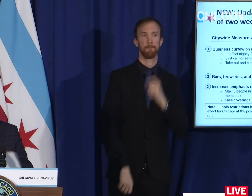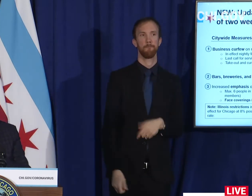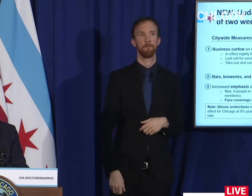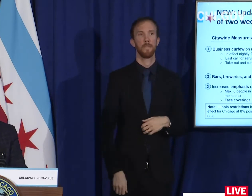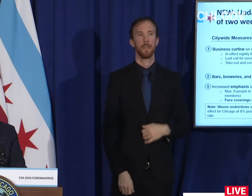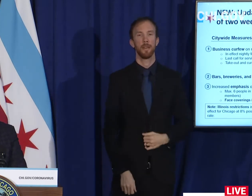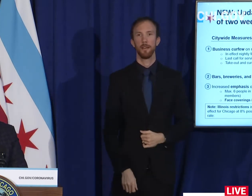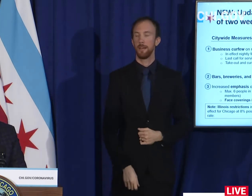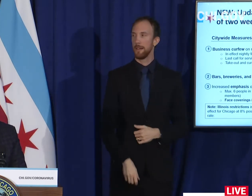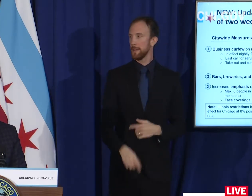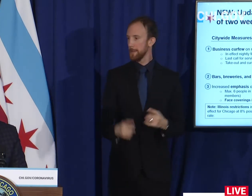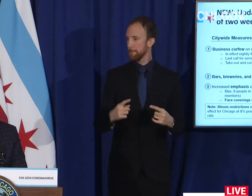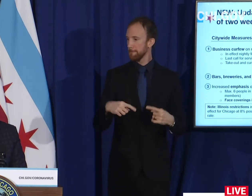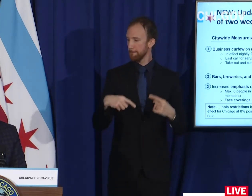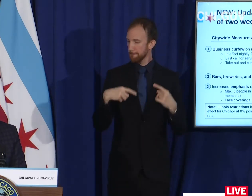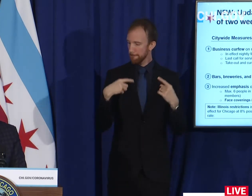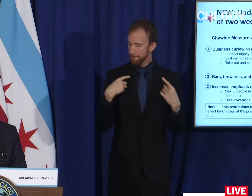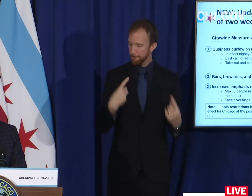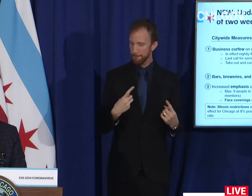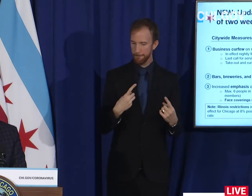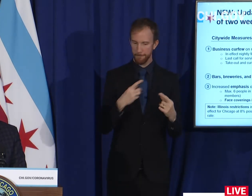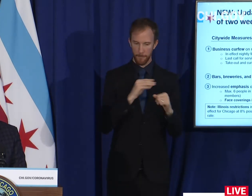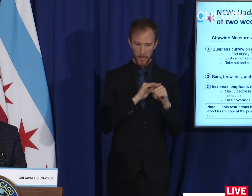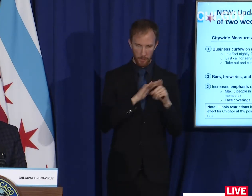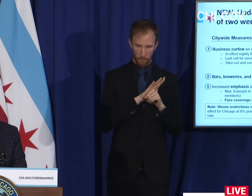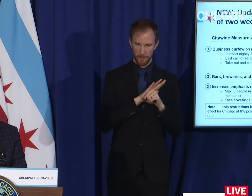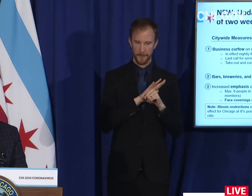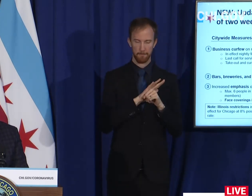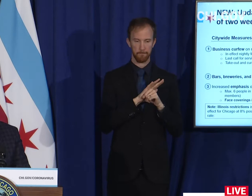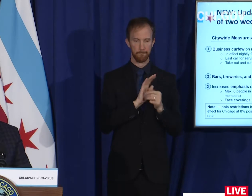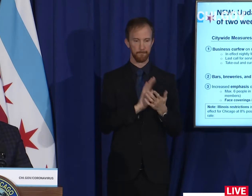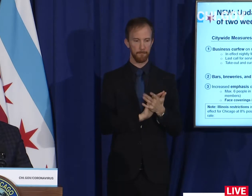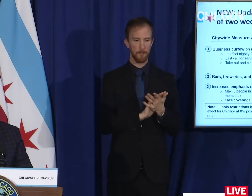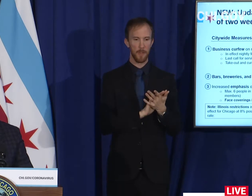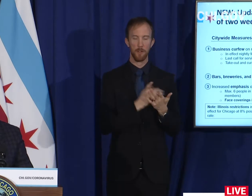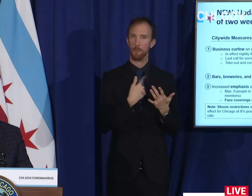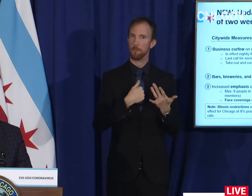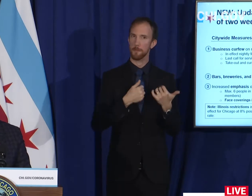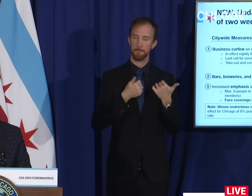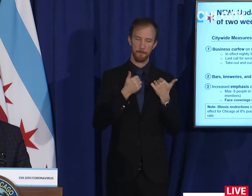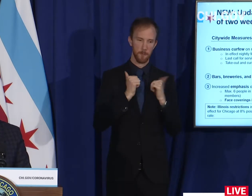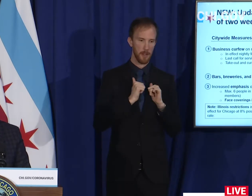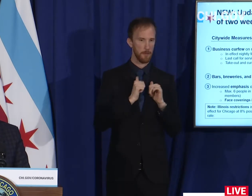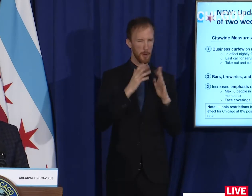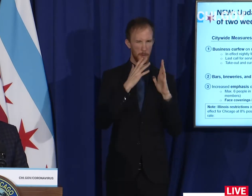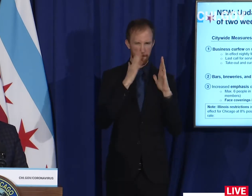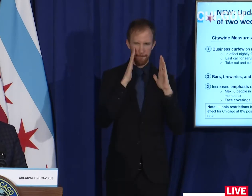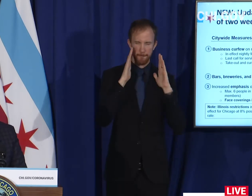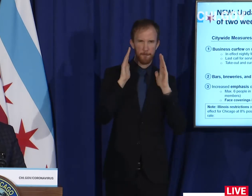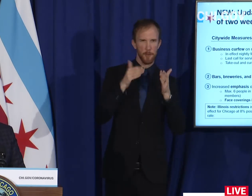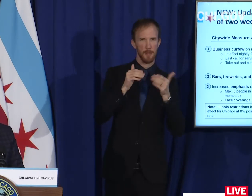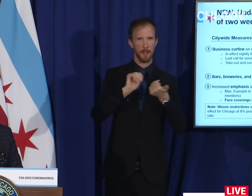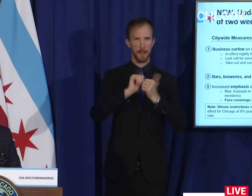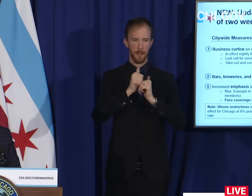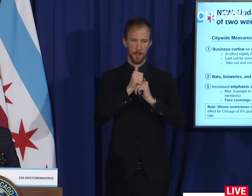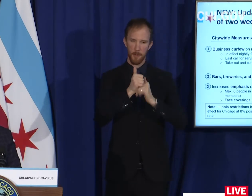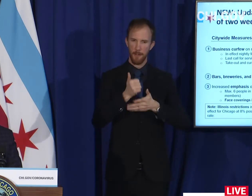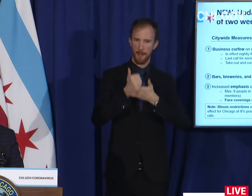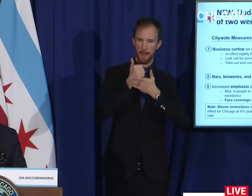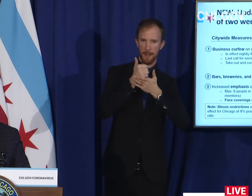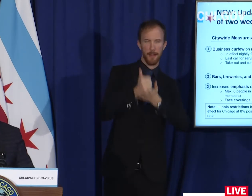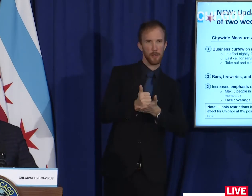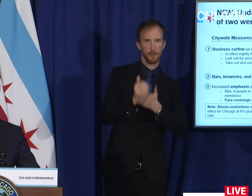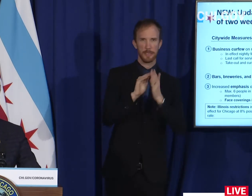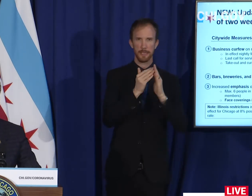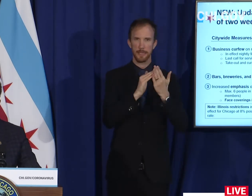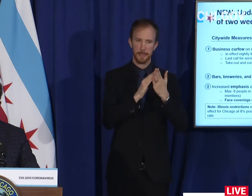Throughout this crisis, we have worked to be prudent in reopening our city. We worked to use a dimmer switch and not a